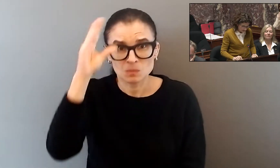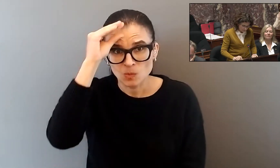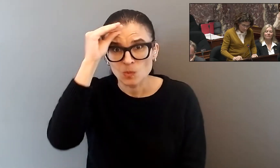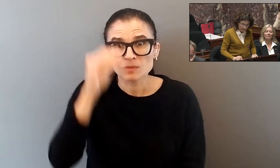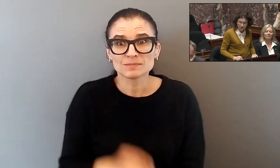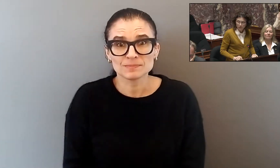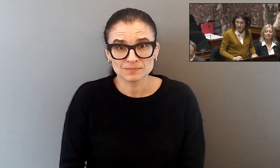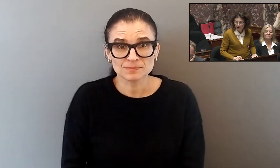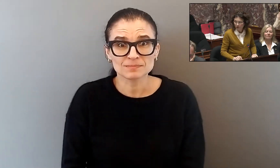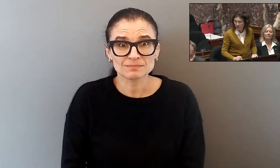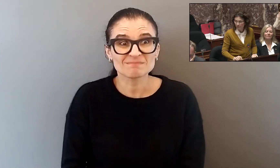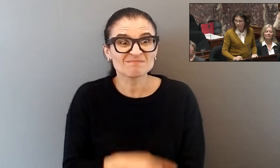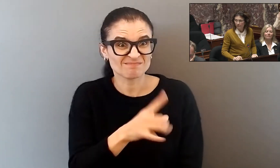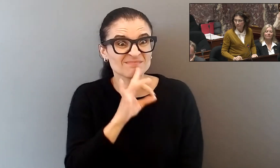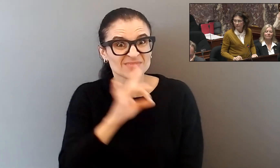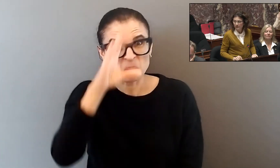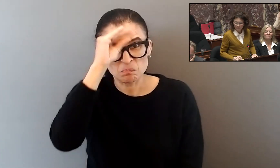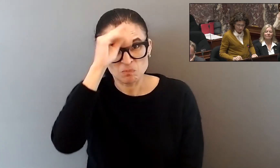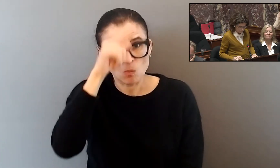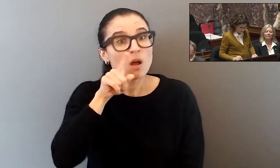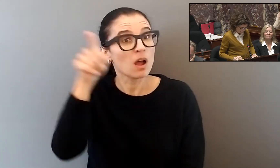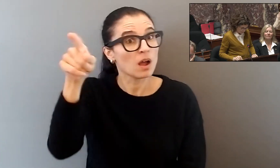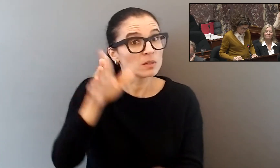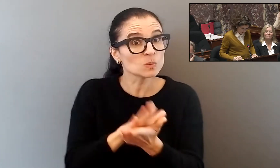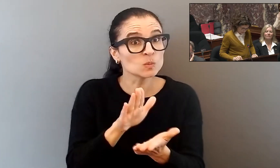to believe he was actually a girl.